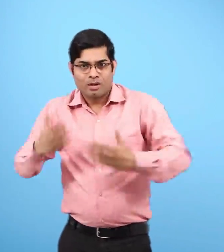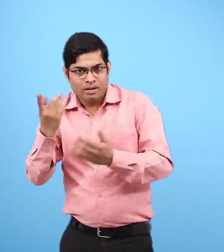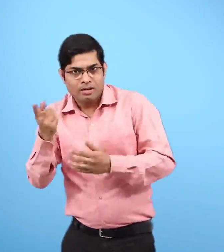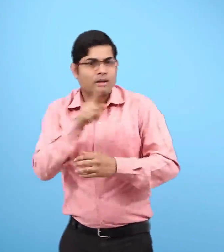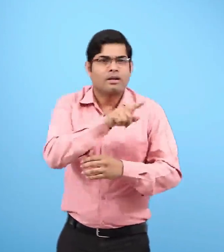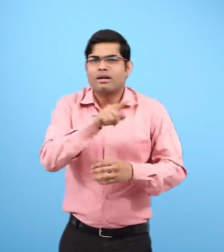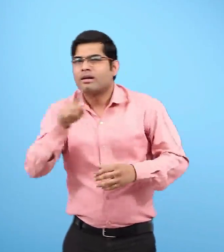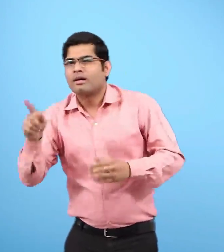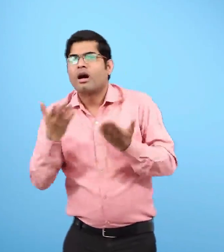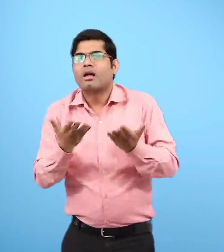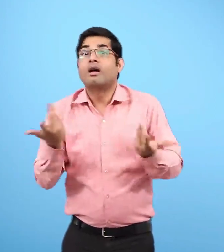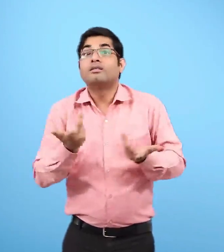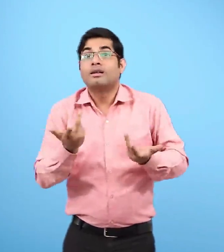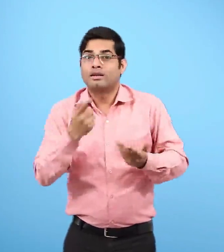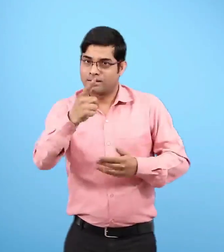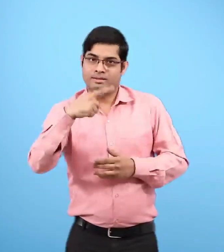or the frog.